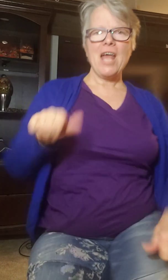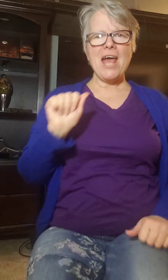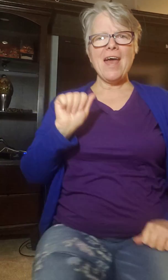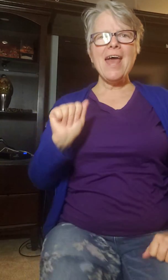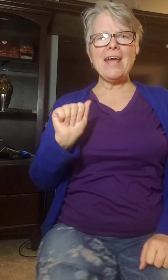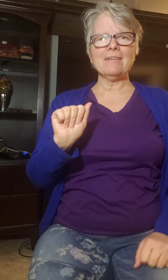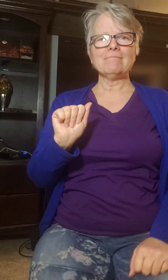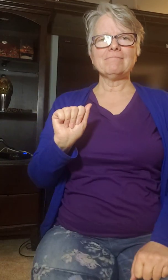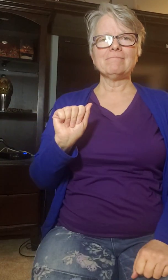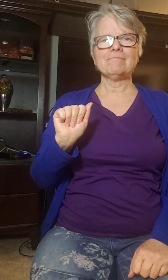A.